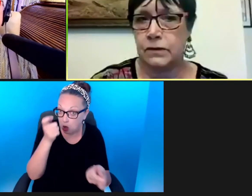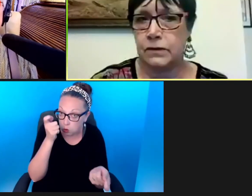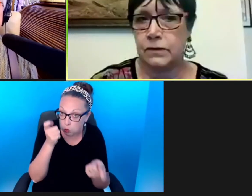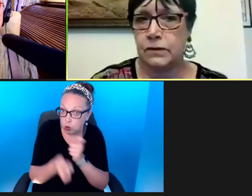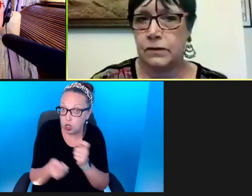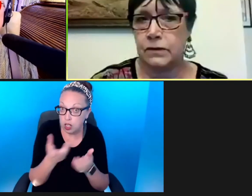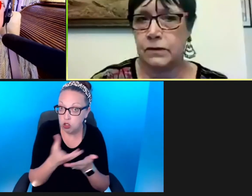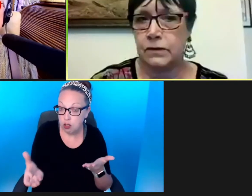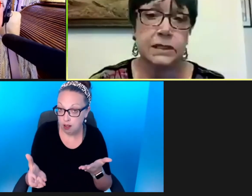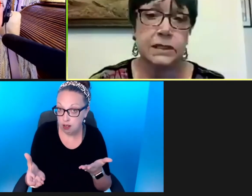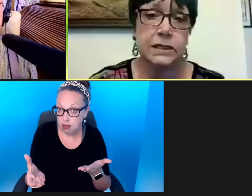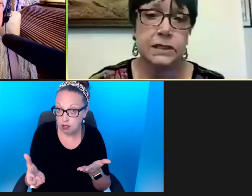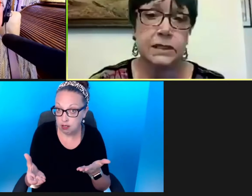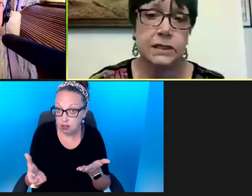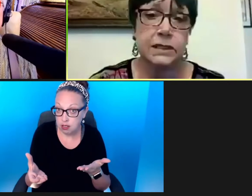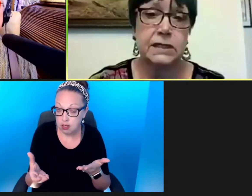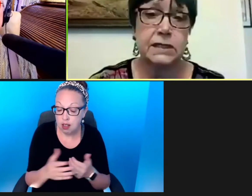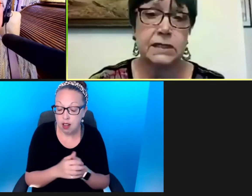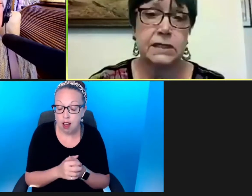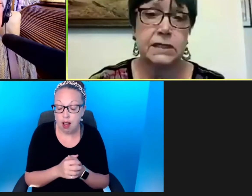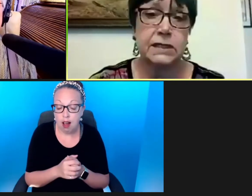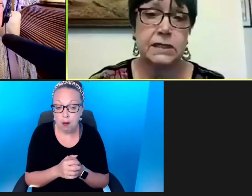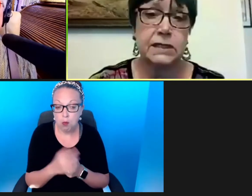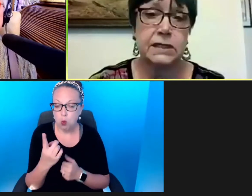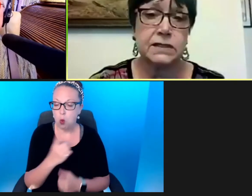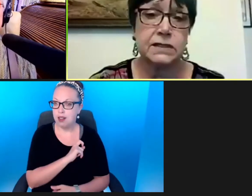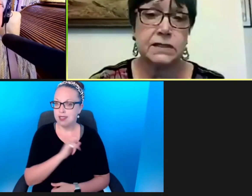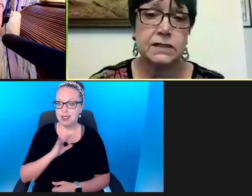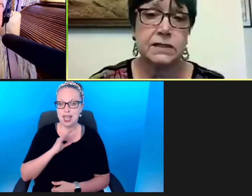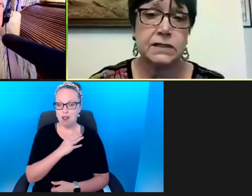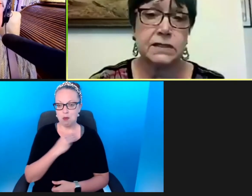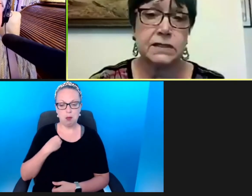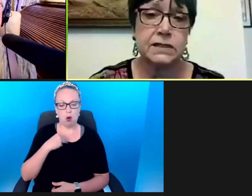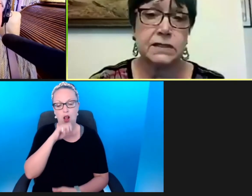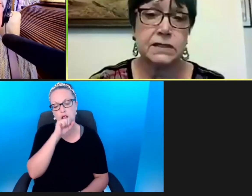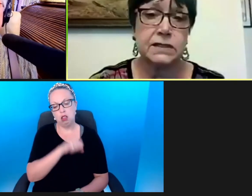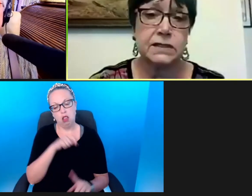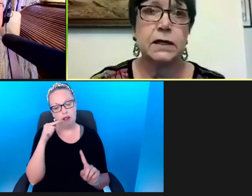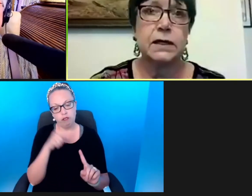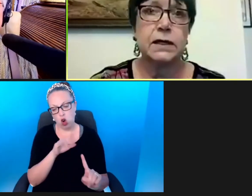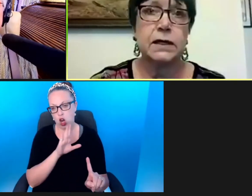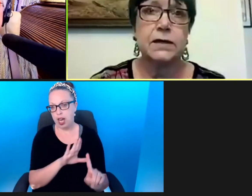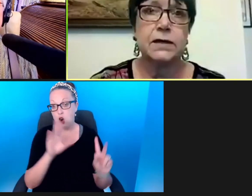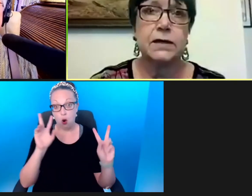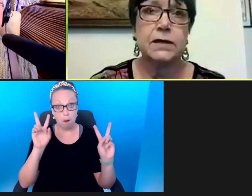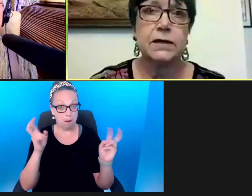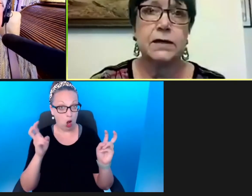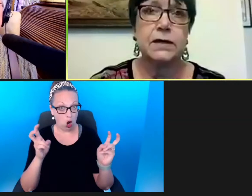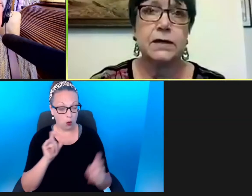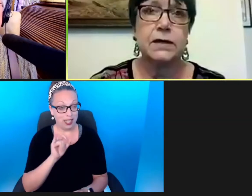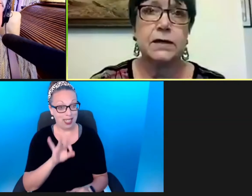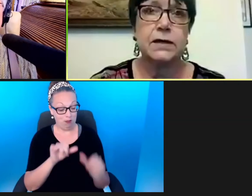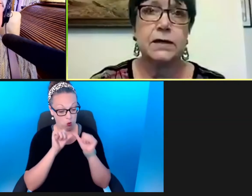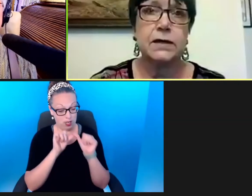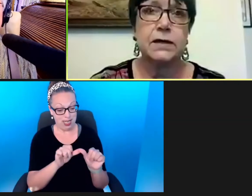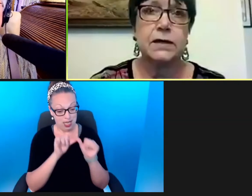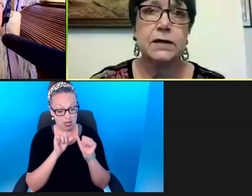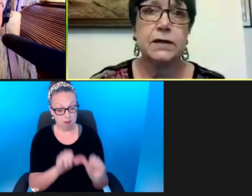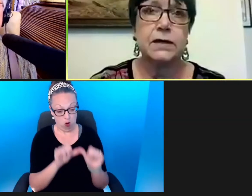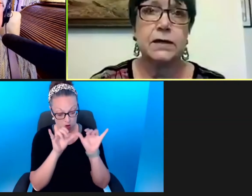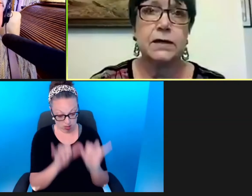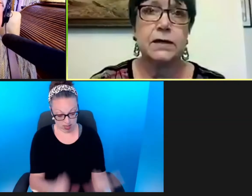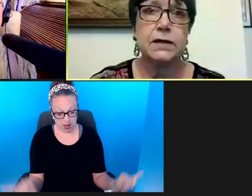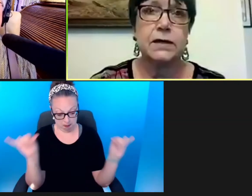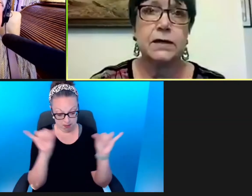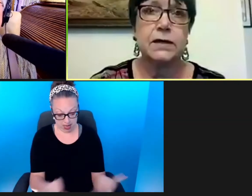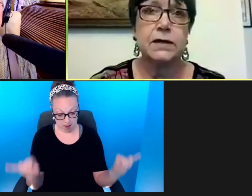things. One staff members, I just love her dearly, and her mantra was, if you keep on doing the same things you've